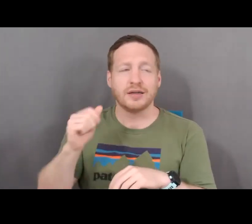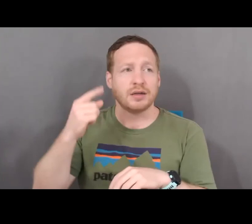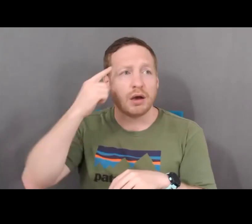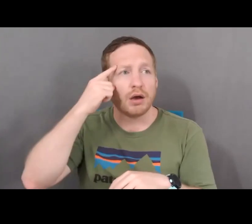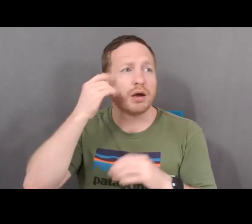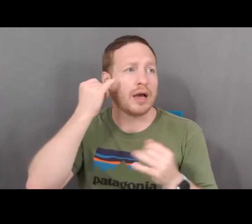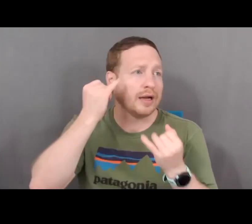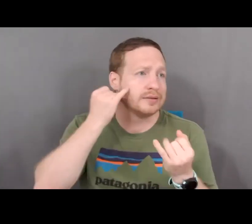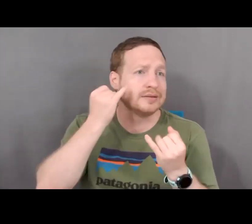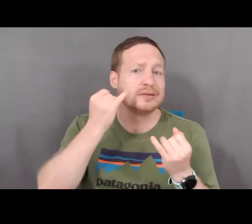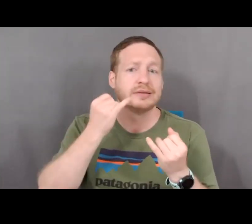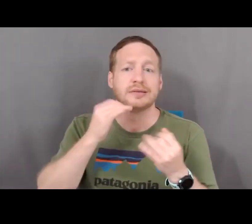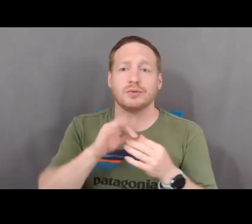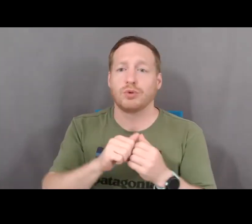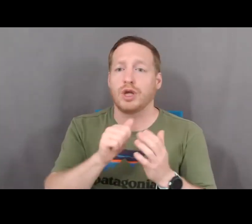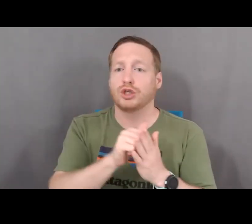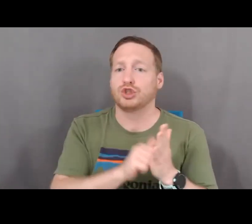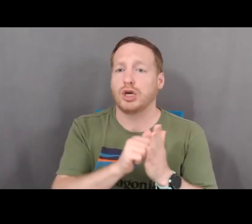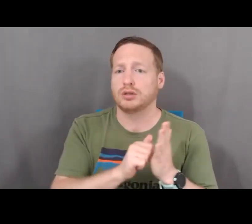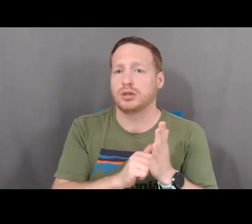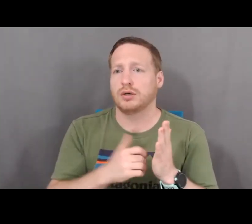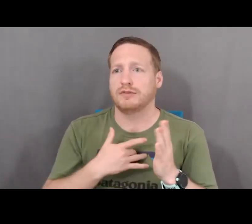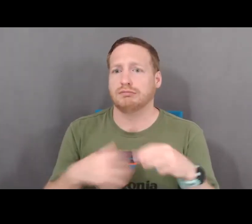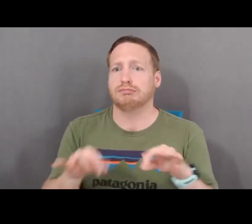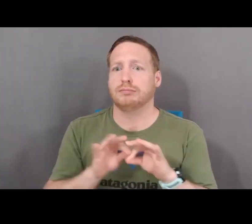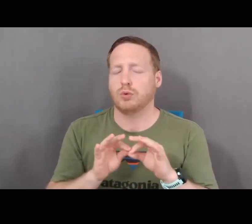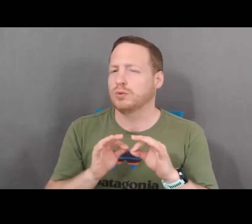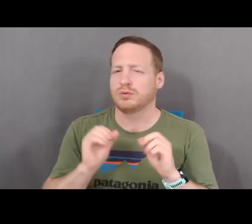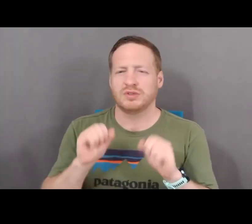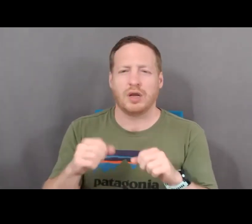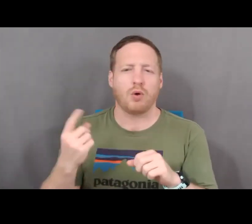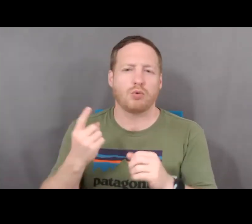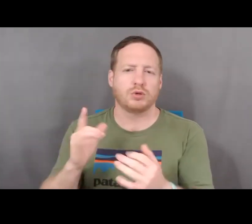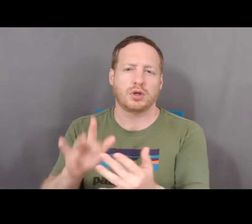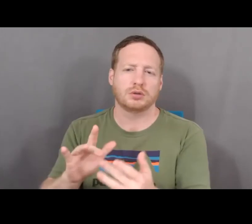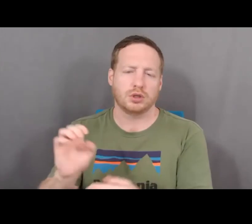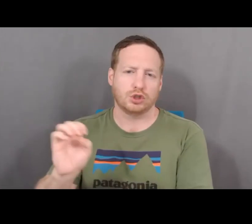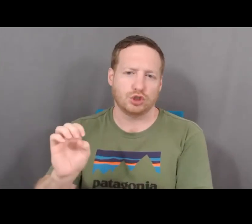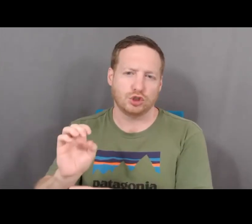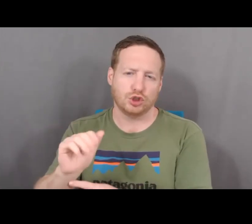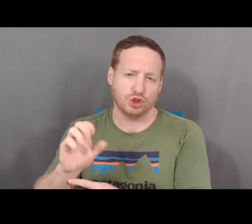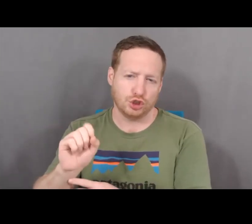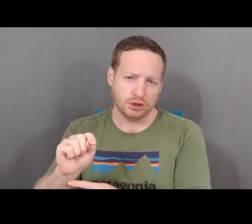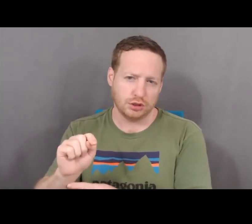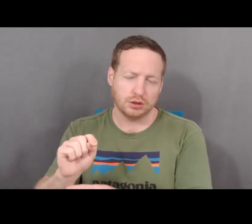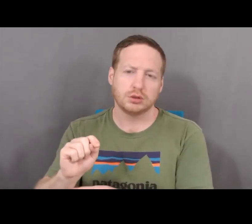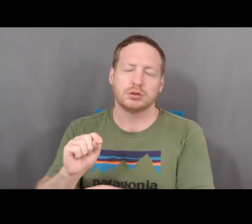be mindful that if, you know, again, if there are any ideas that come to mind that you want to add to the agenda that you think is important, you can always reach out to